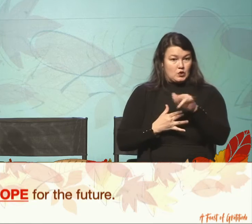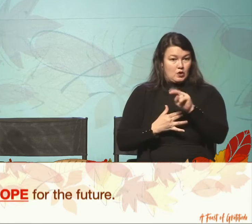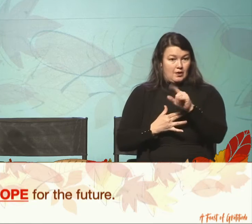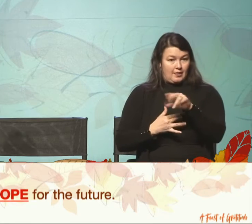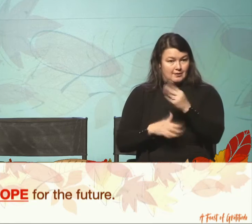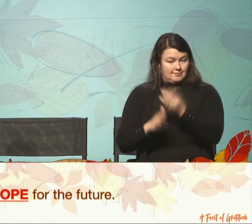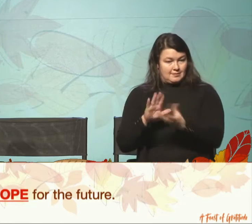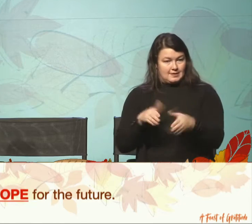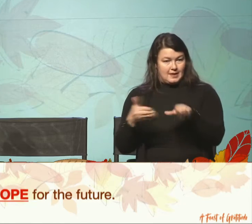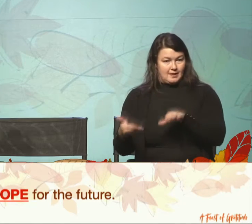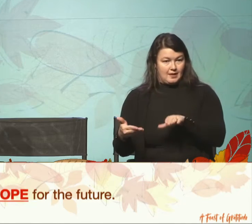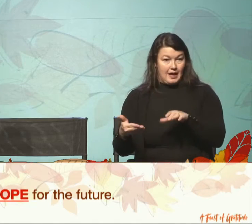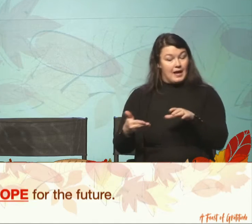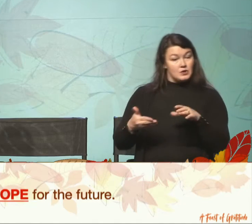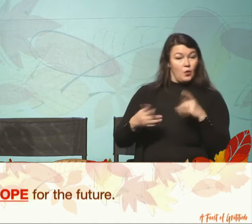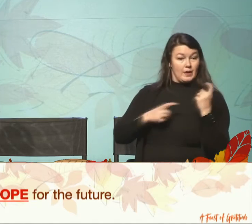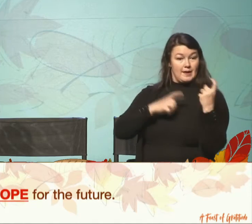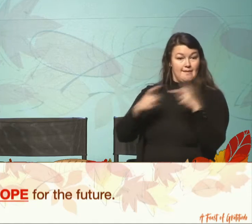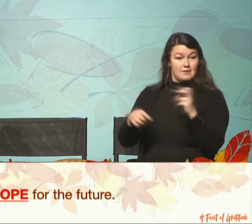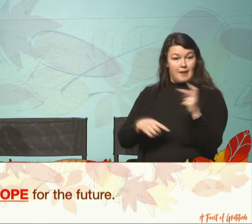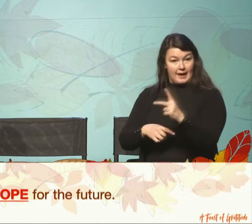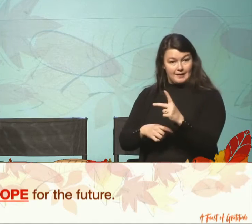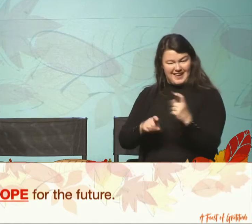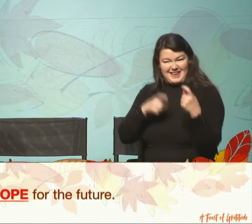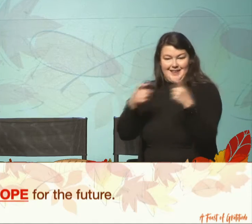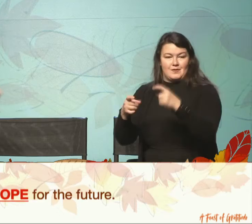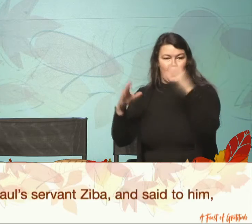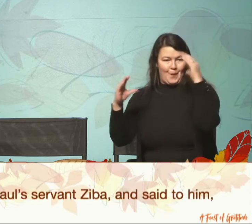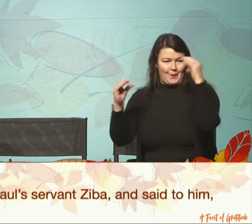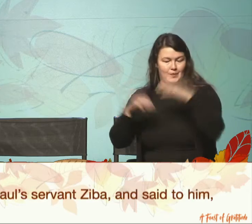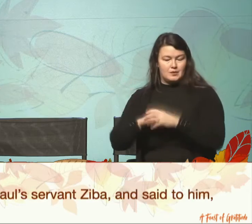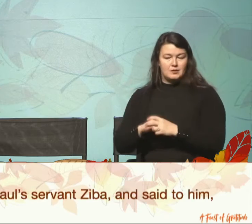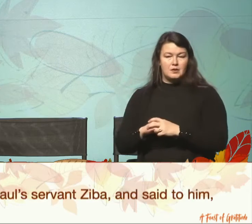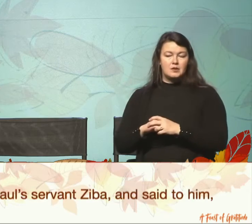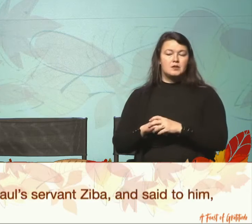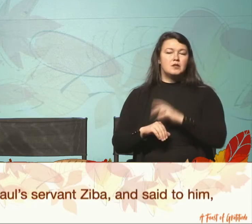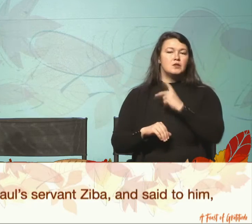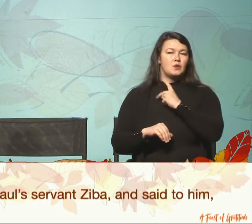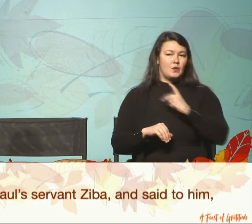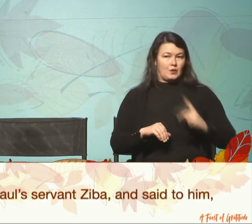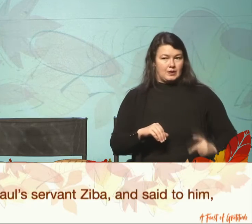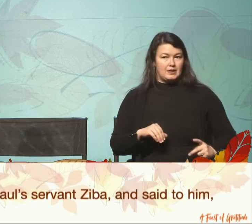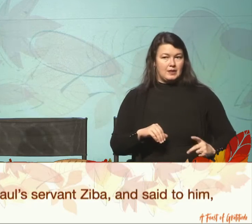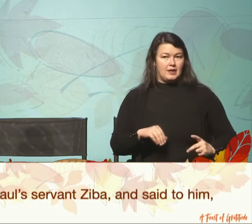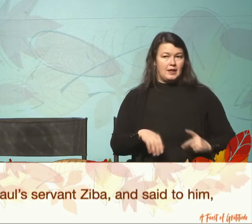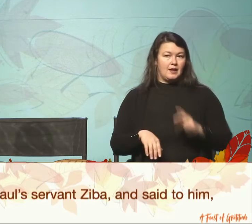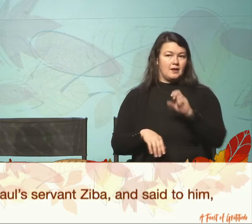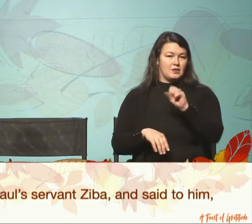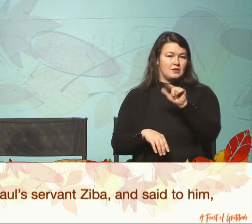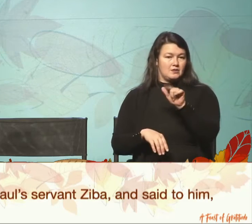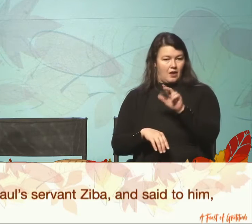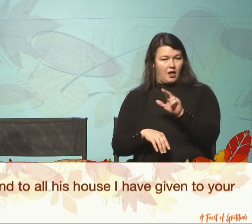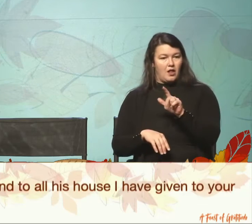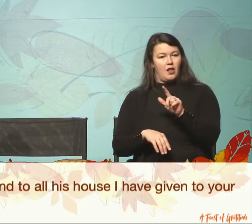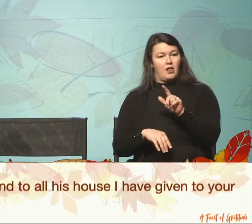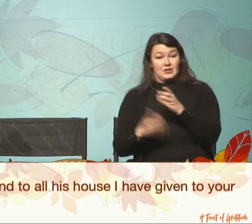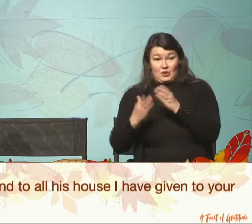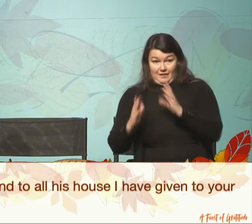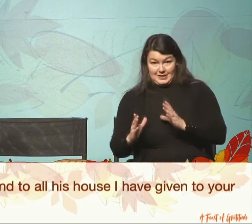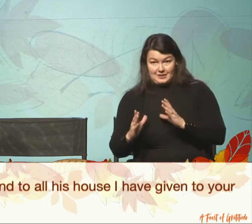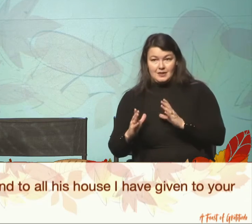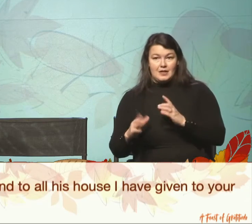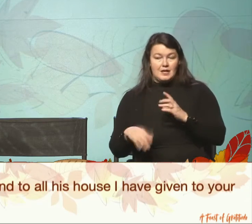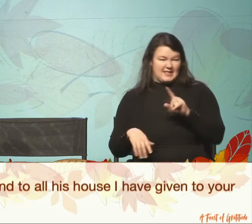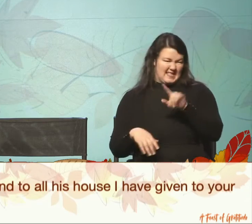going to give that, and he brings hope. And this is what it says. It says, the king then summoned Saul's servant Ziba, brought him back, and said, everything that belongs to